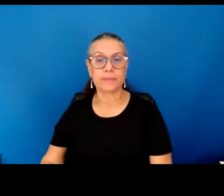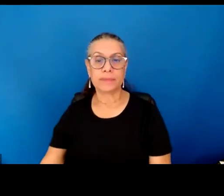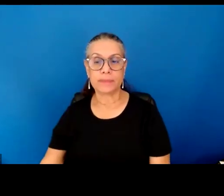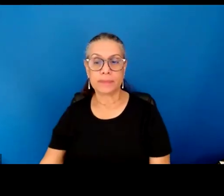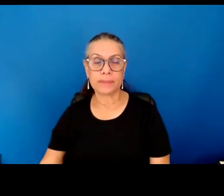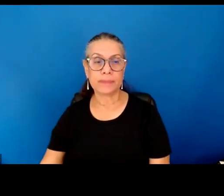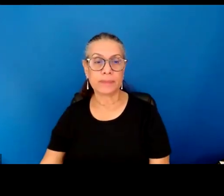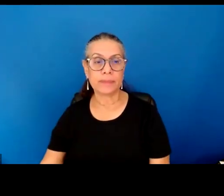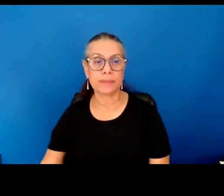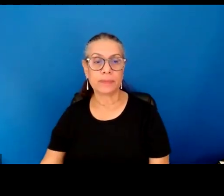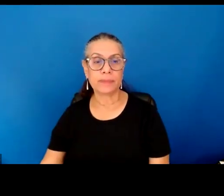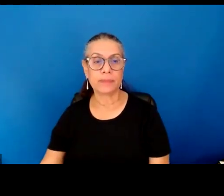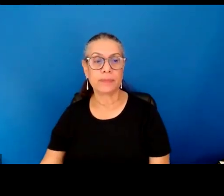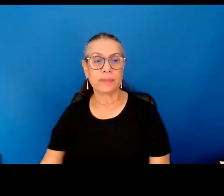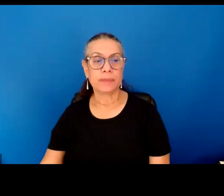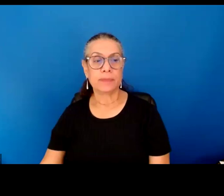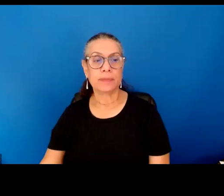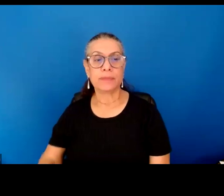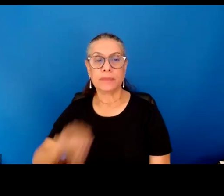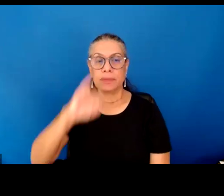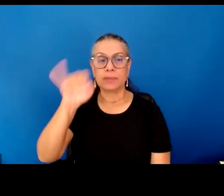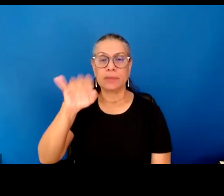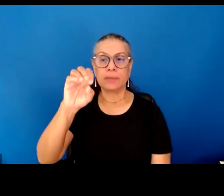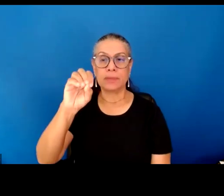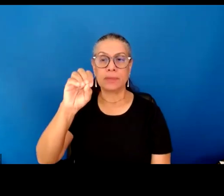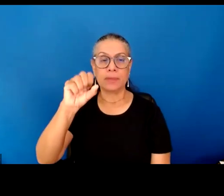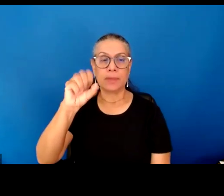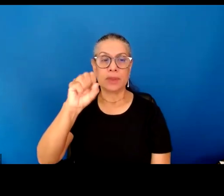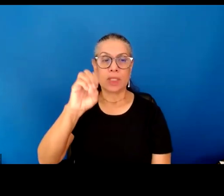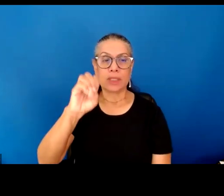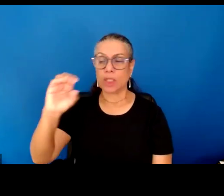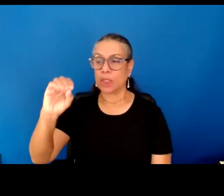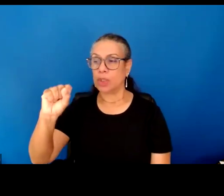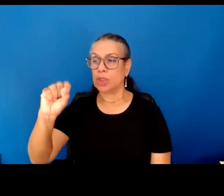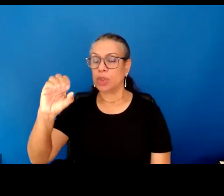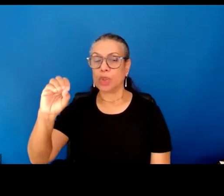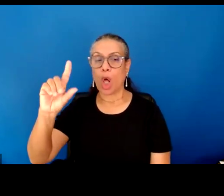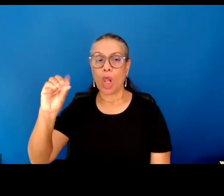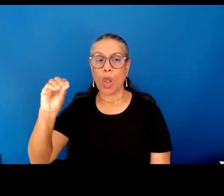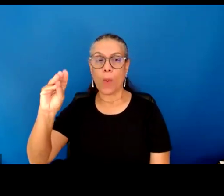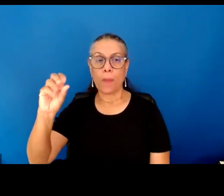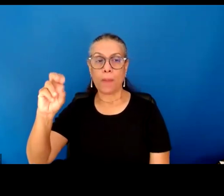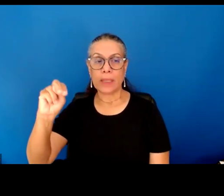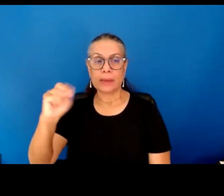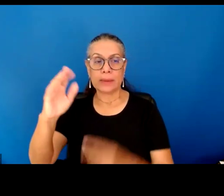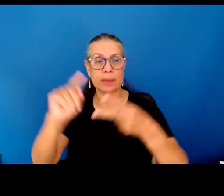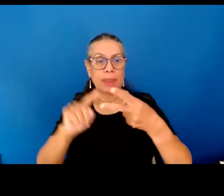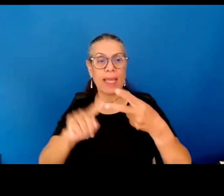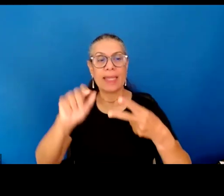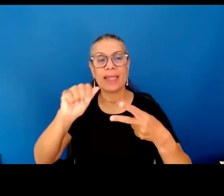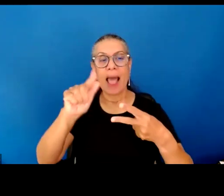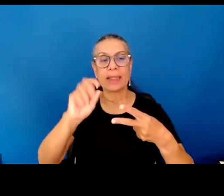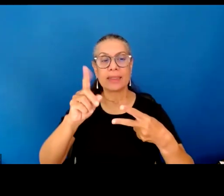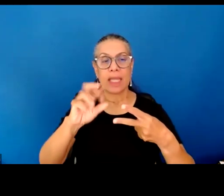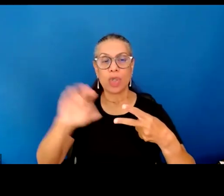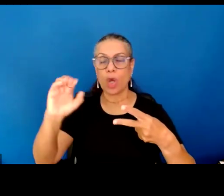first group of speakers is Jesse Solomon, Alex Oliver Davila, Cheryl Buckman, and Mike Heischman.